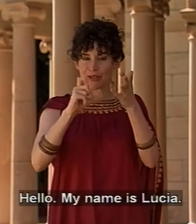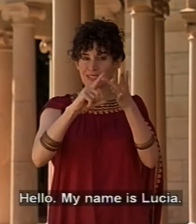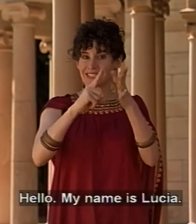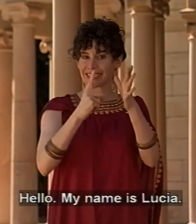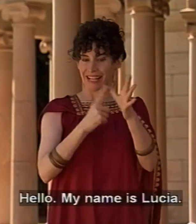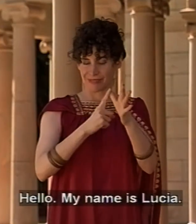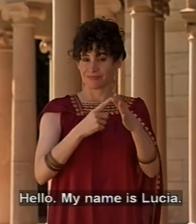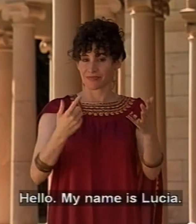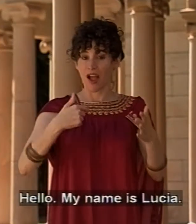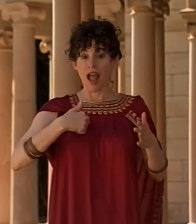name is Lucia.